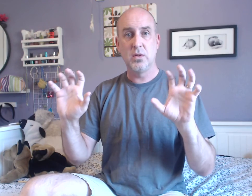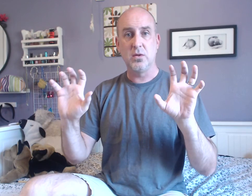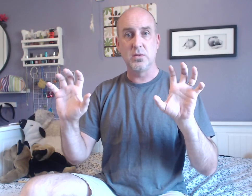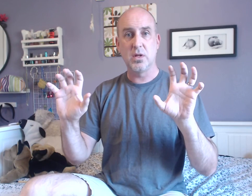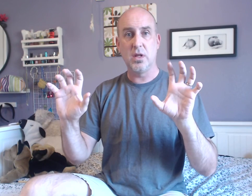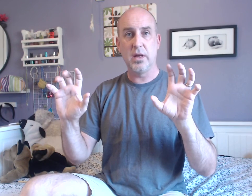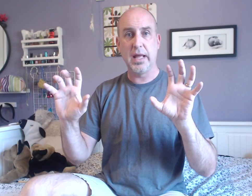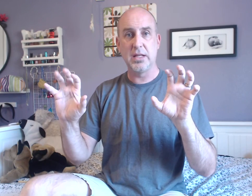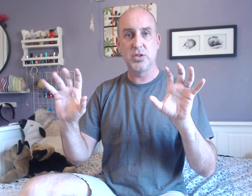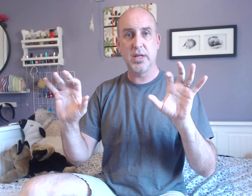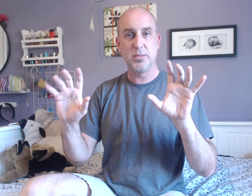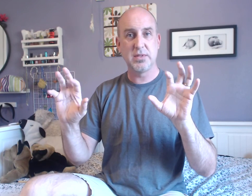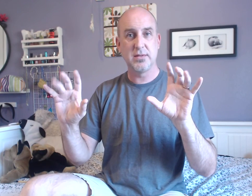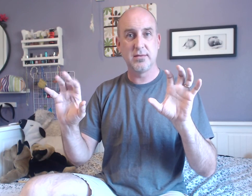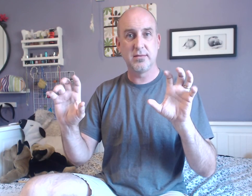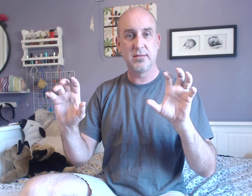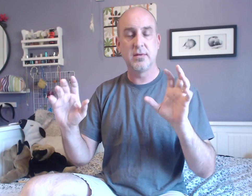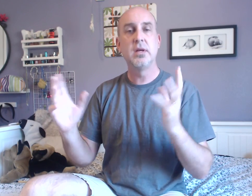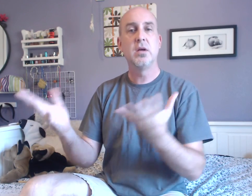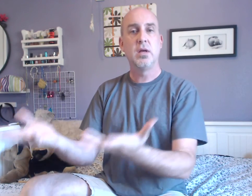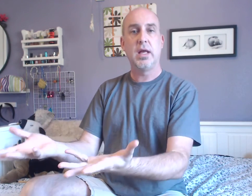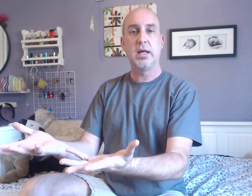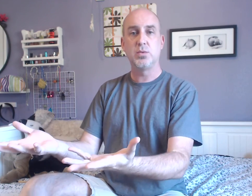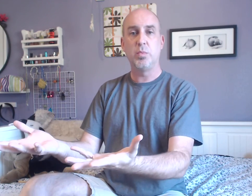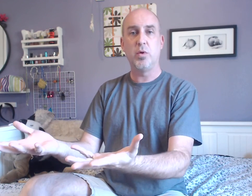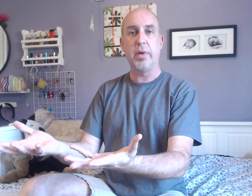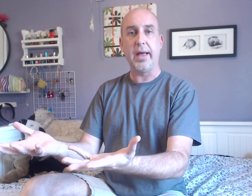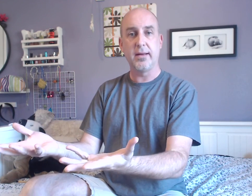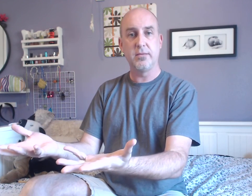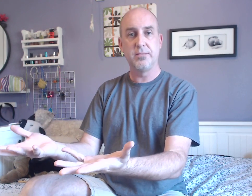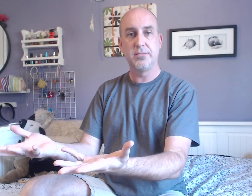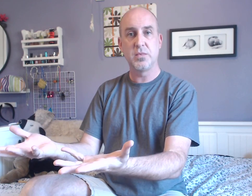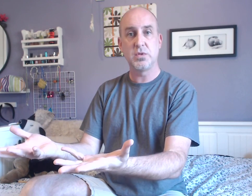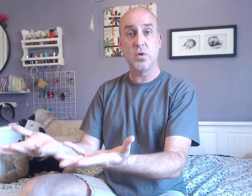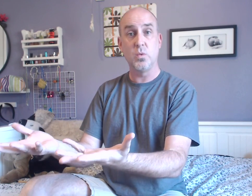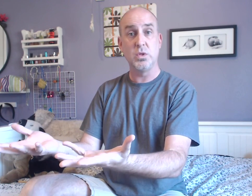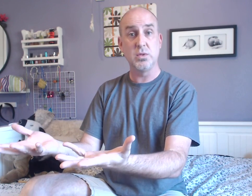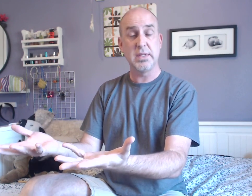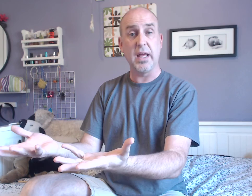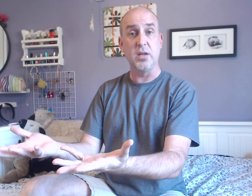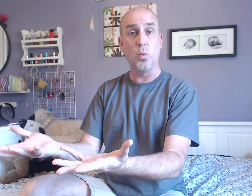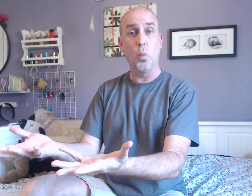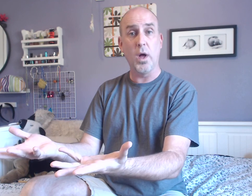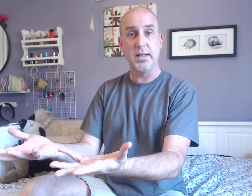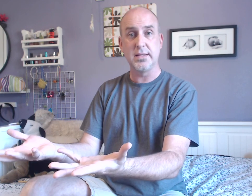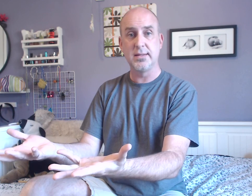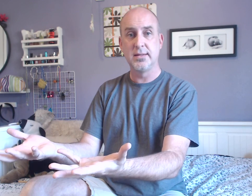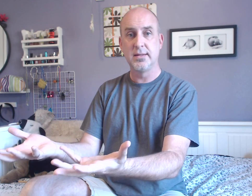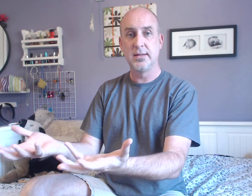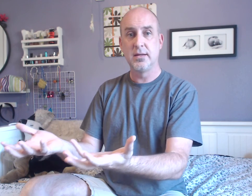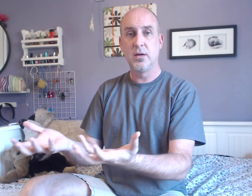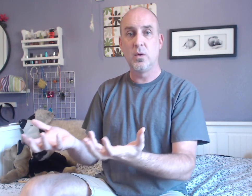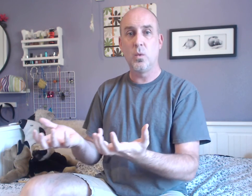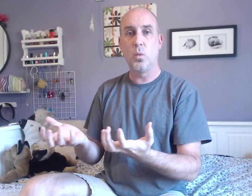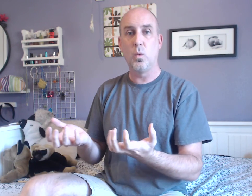those claw hand shapes as we pull back. So when you sign want,